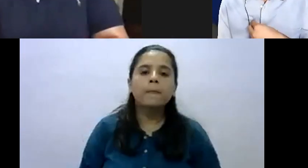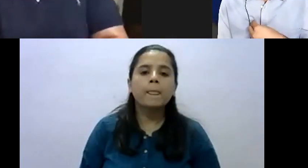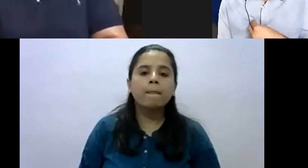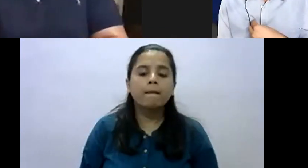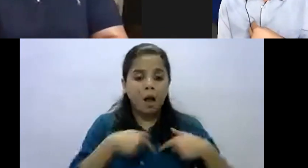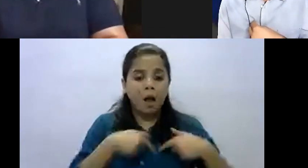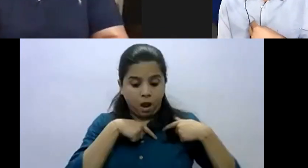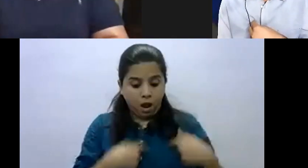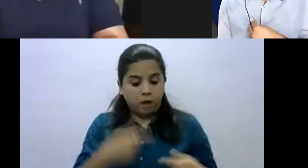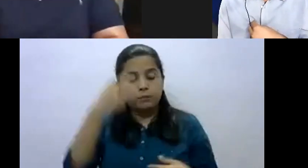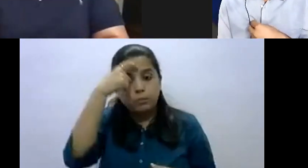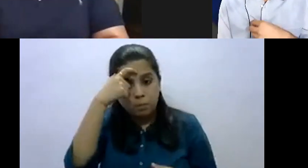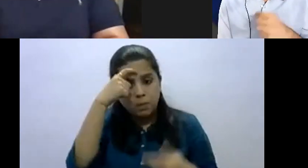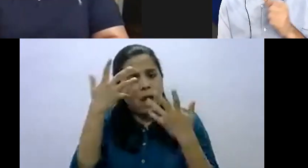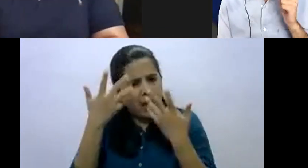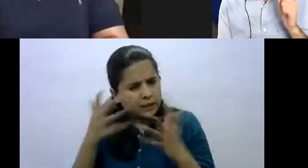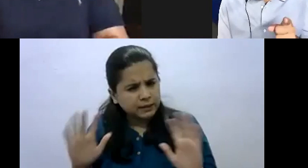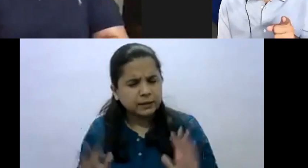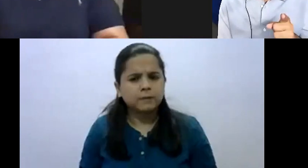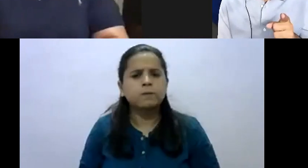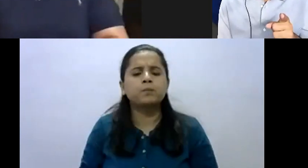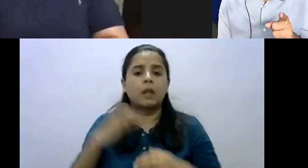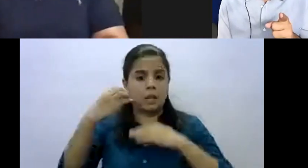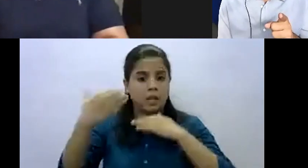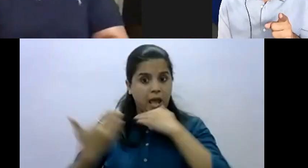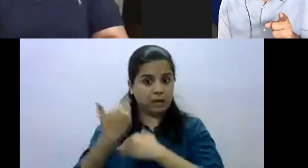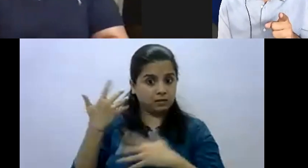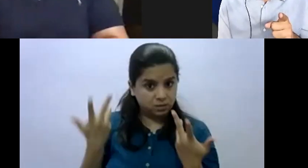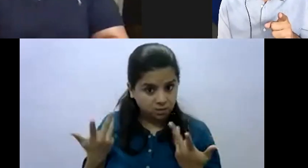heart pressure, heart problem, cancer,